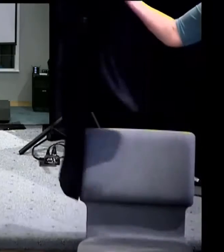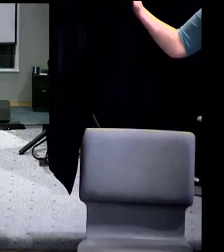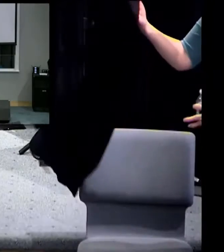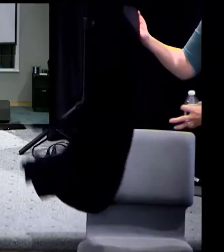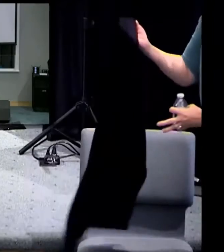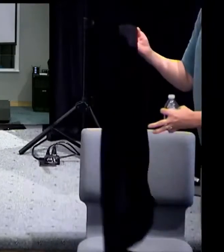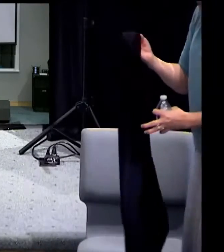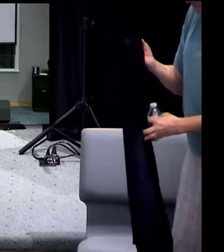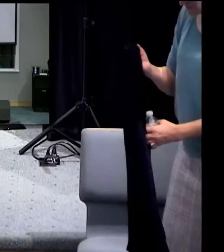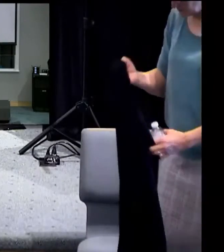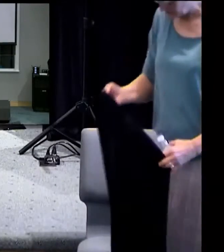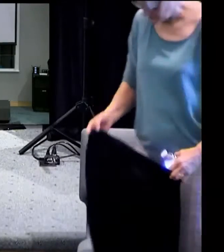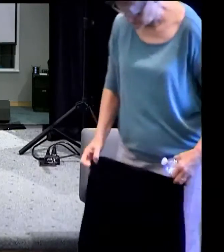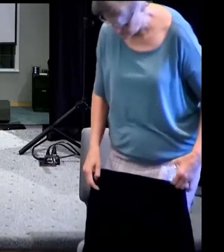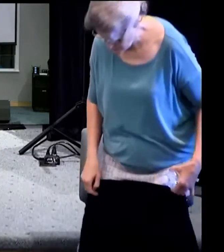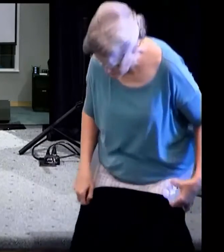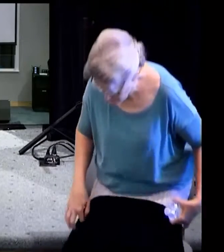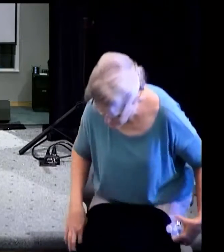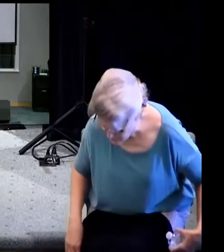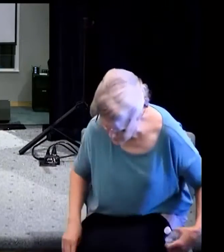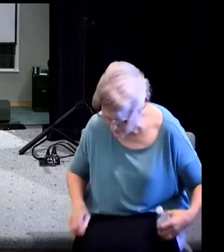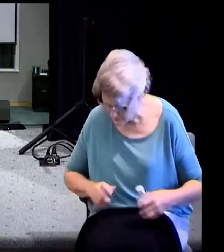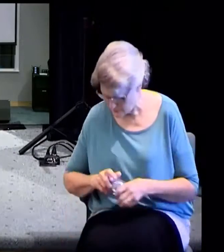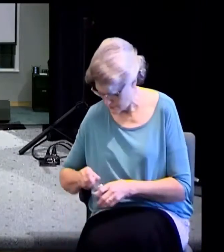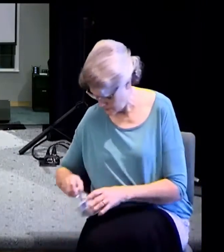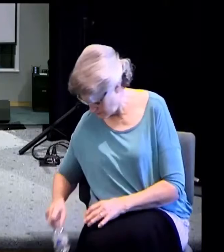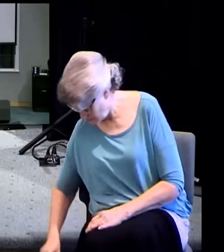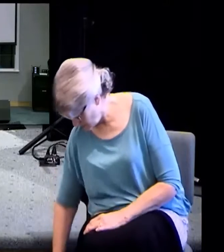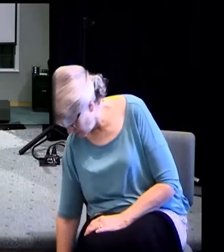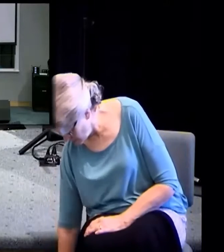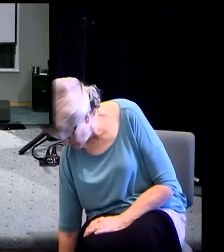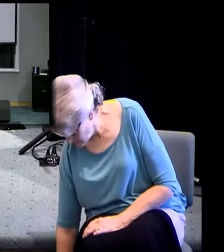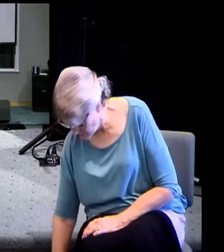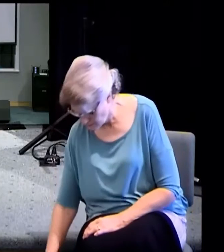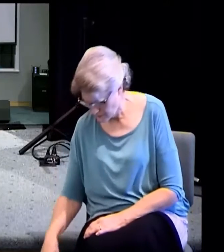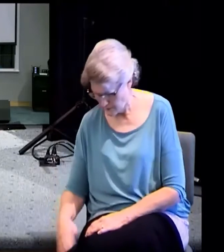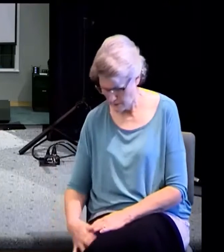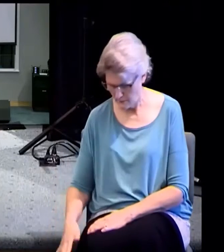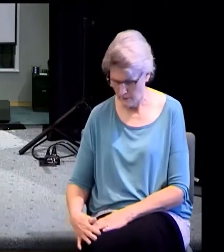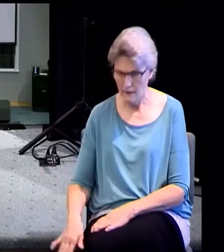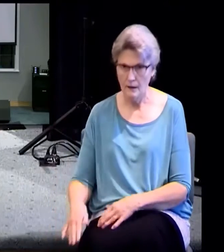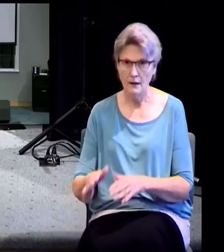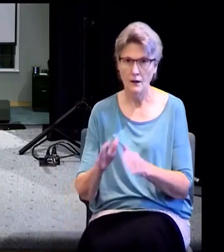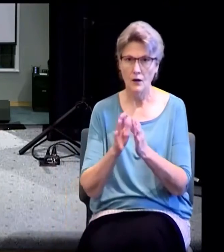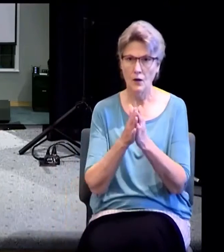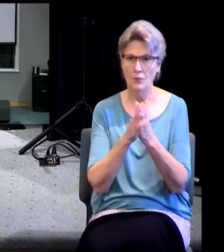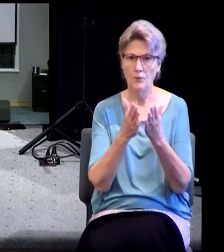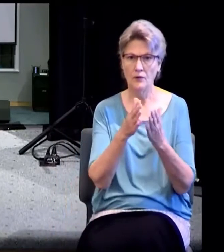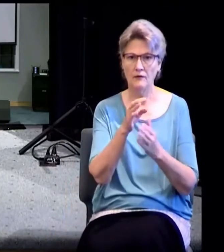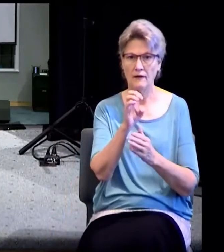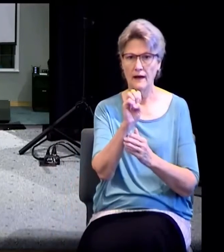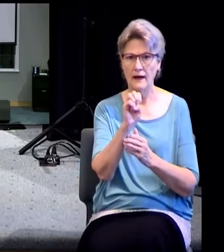Because he said, with man it is impossible, but with God all things. Everyone say all.